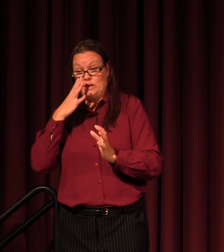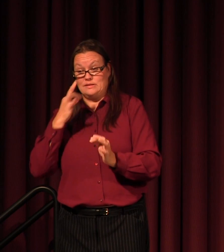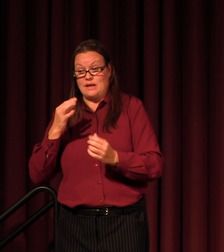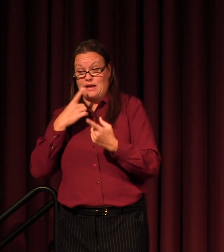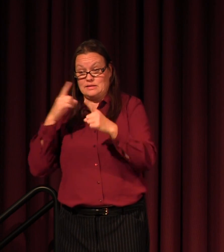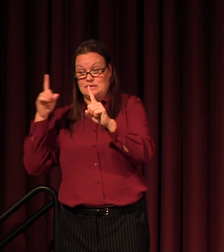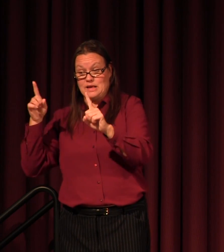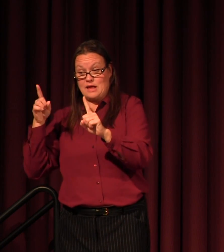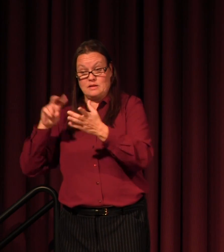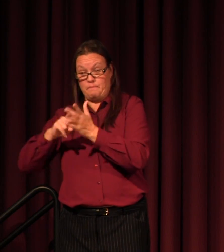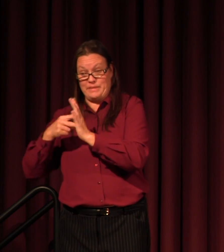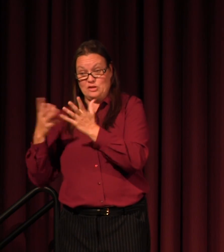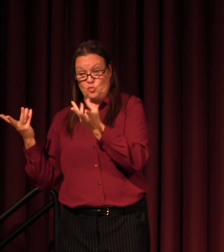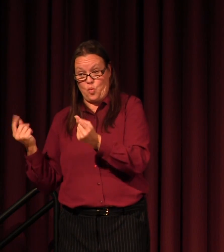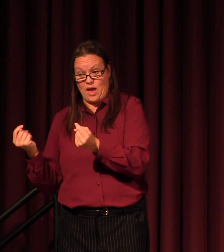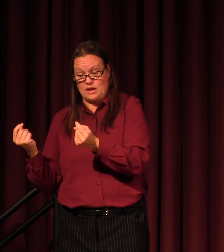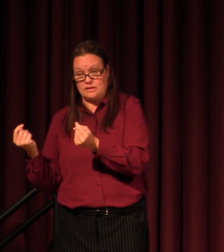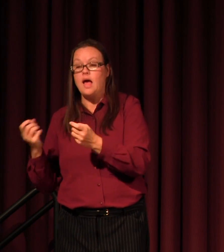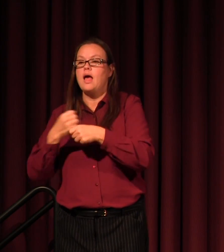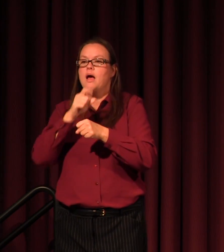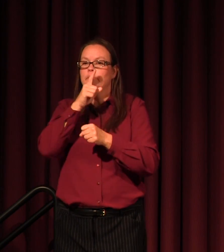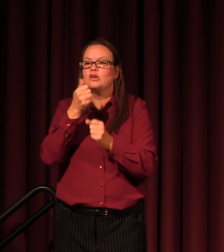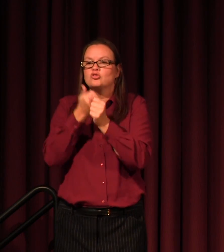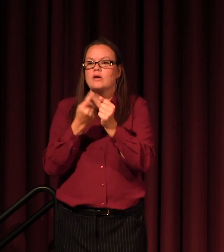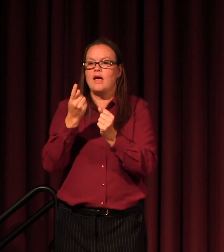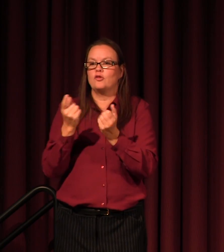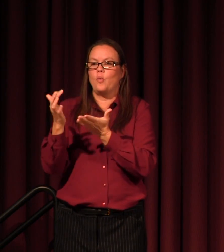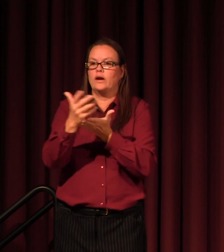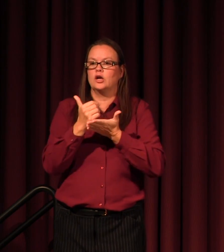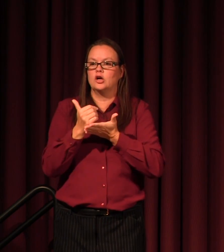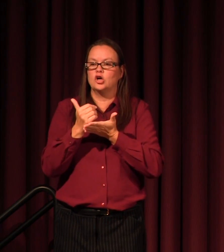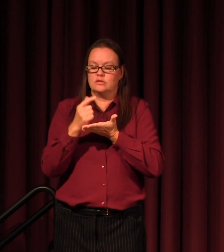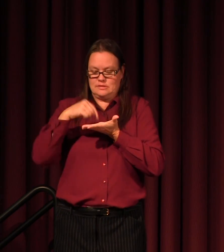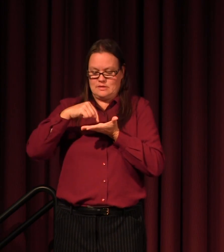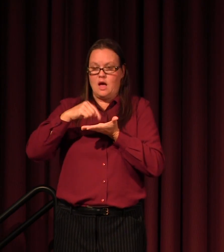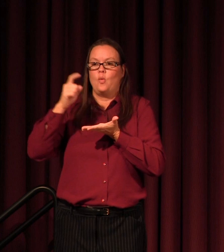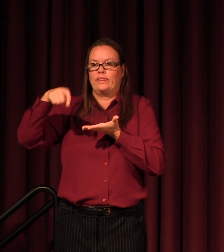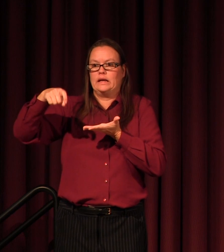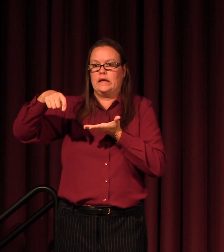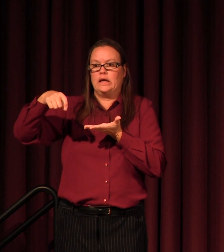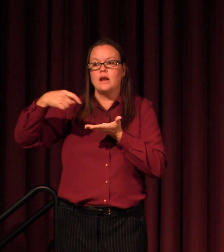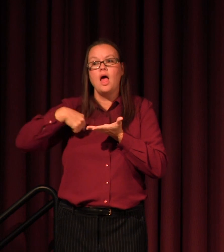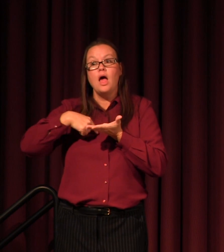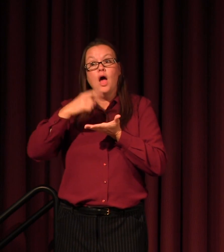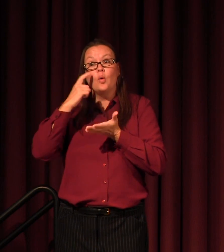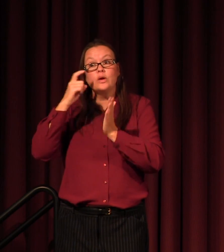that actually ensures that everybody gets what they need. And we have to recognize that some people are going to need